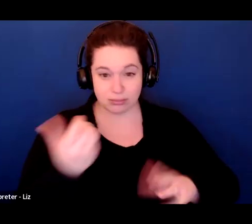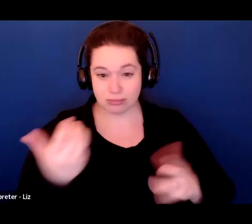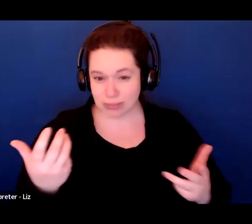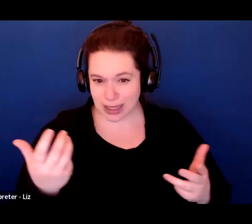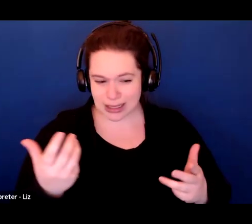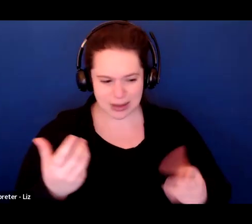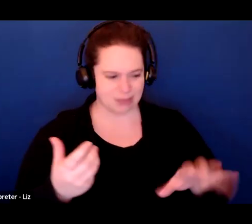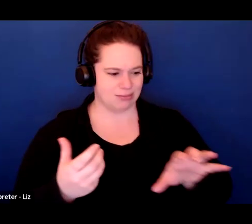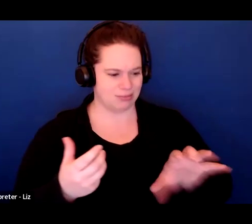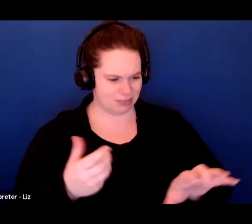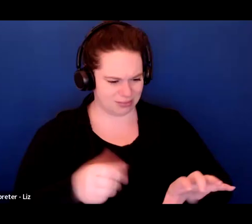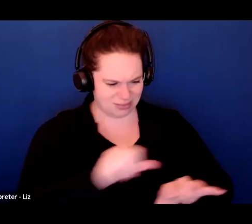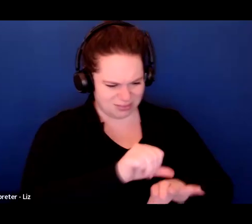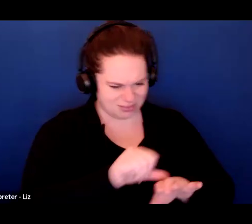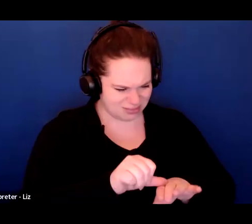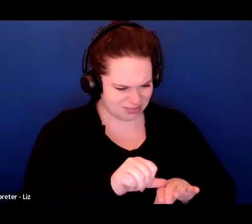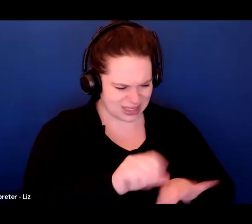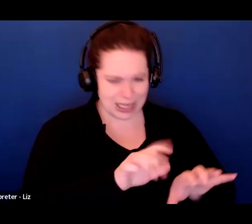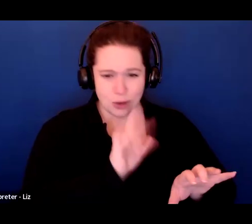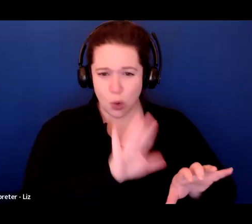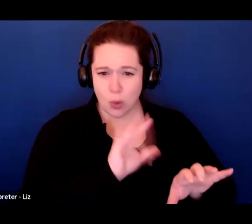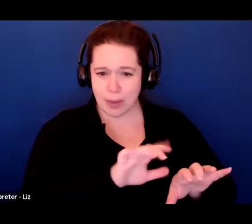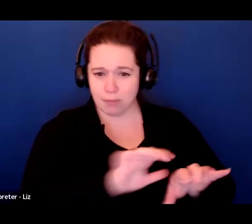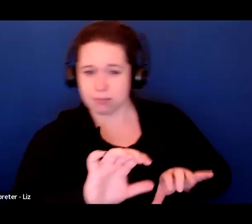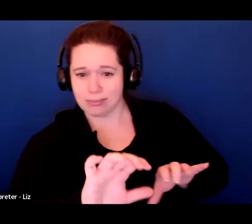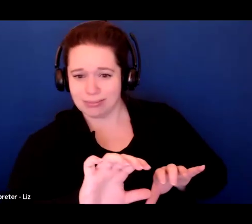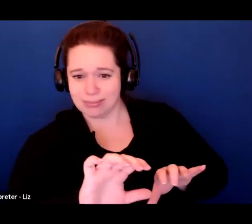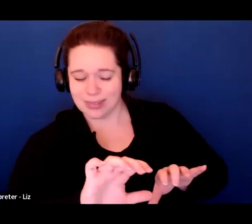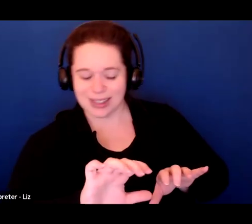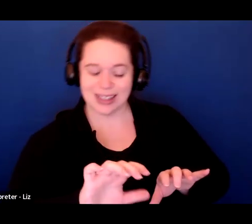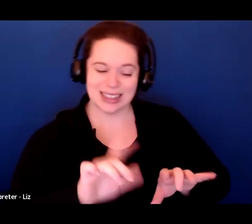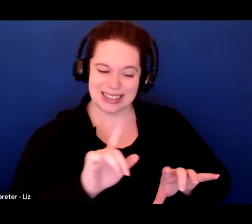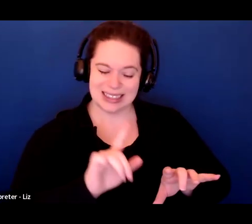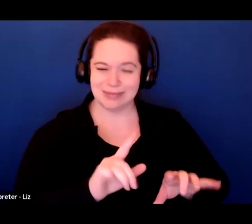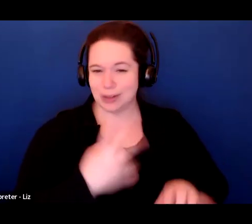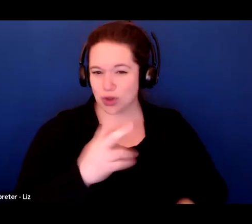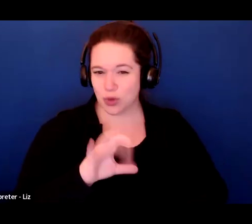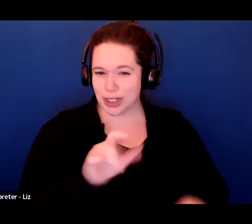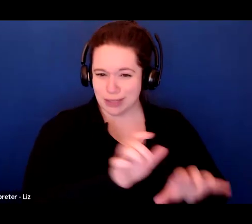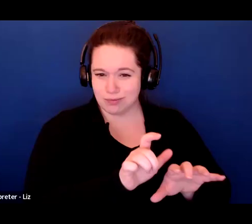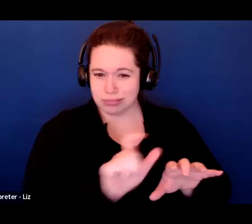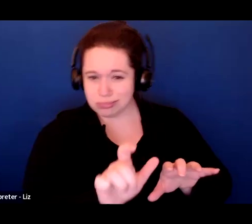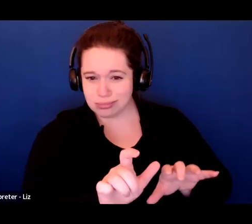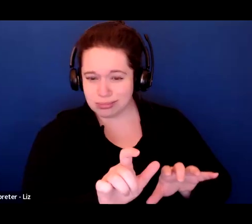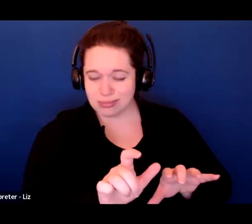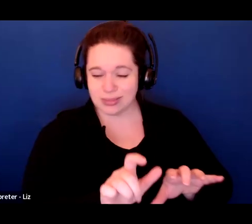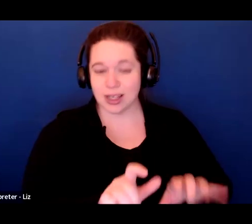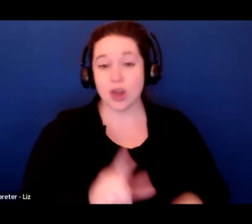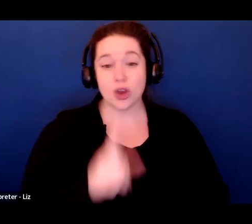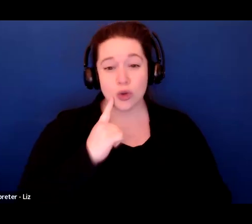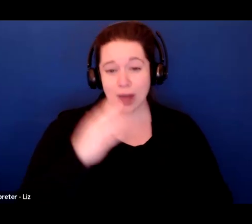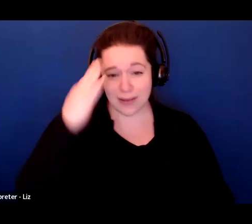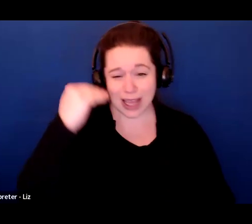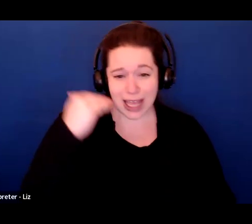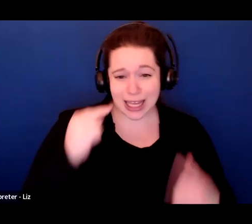from where it should be. We're all a little bit different. You can have a head injury or spinal cord injury on the same day from the